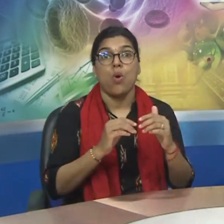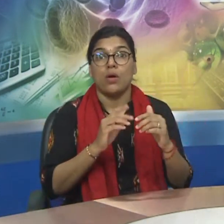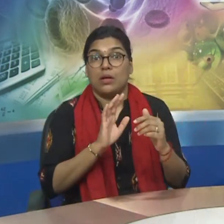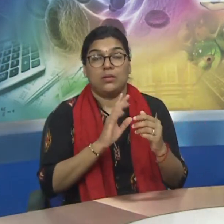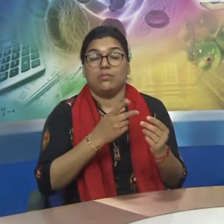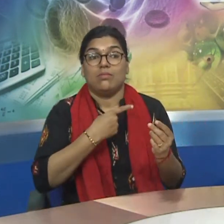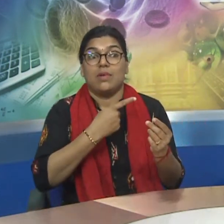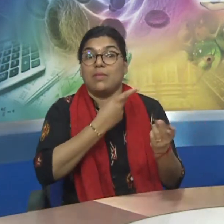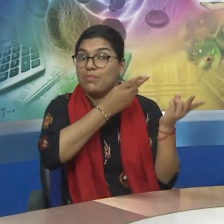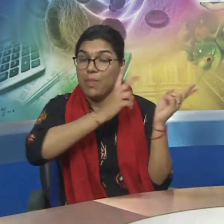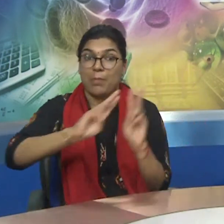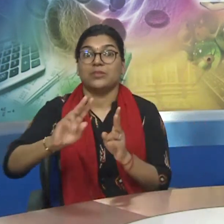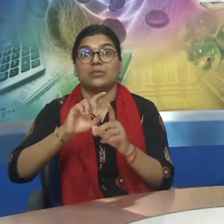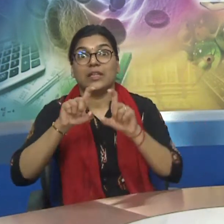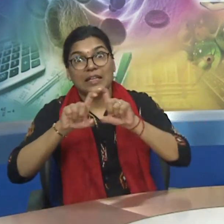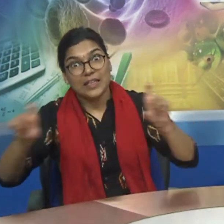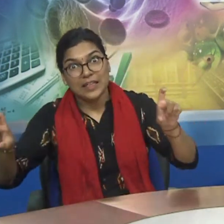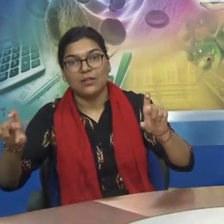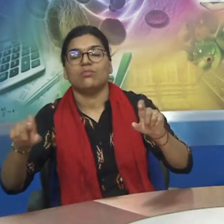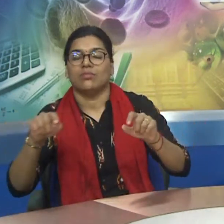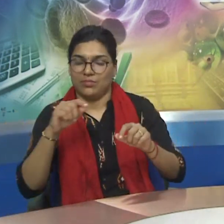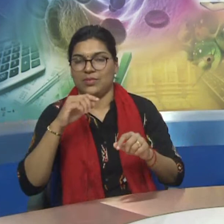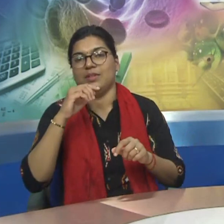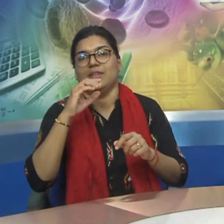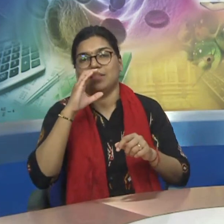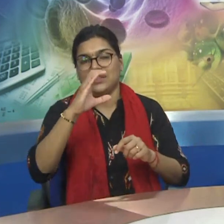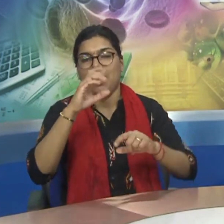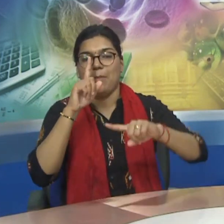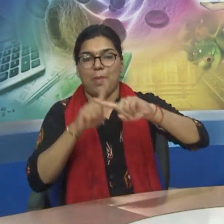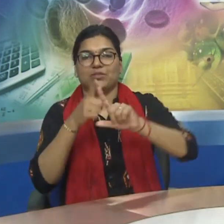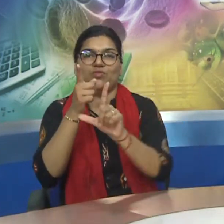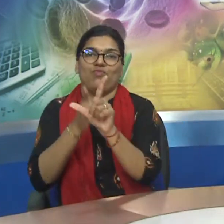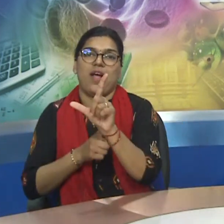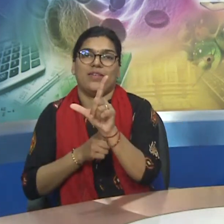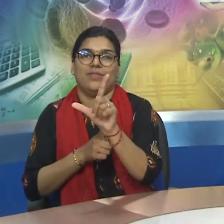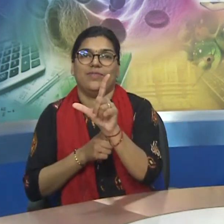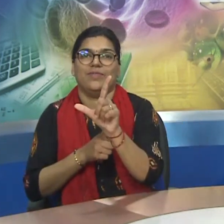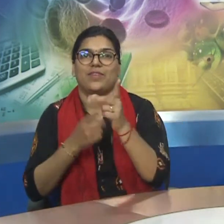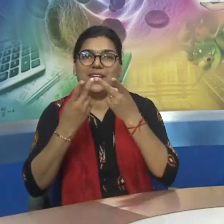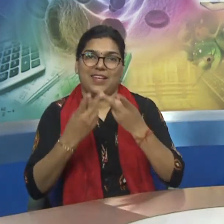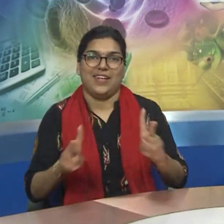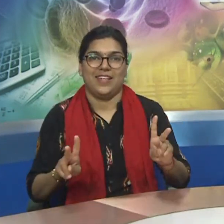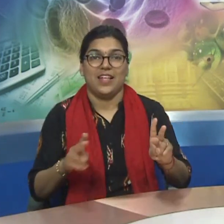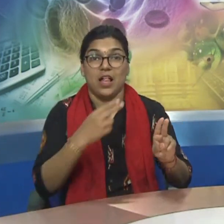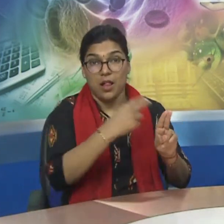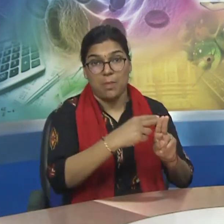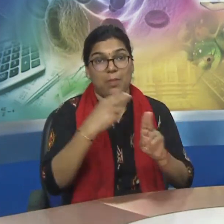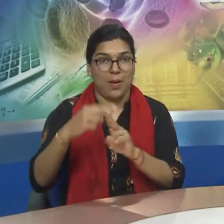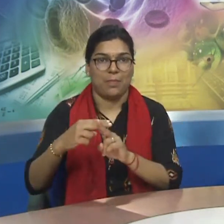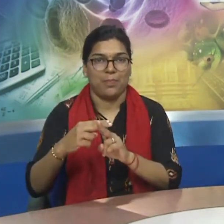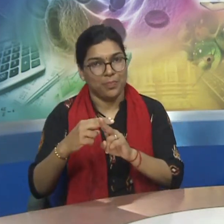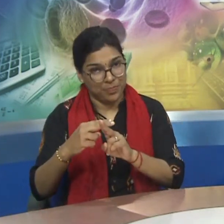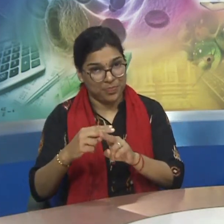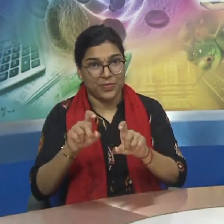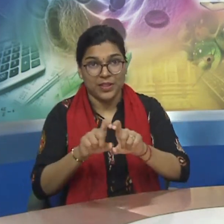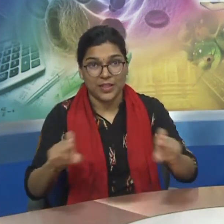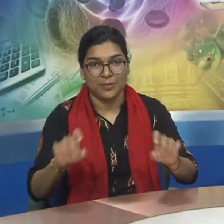we can copy paste, and redo means we are copying that thing again and again,